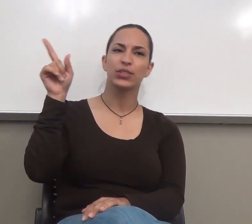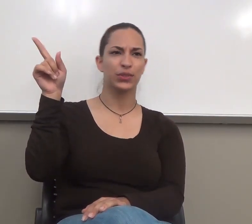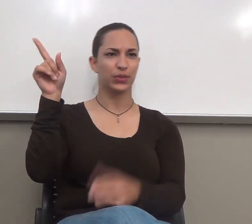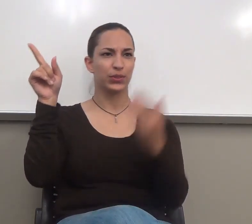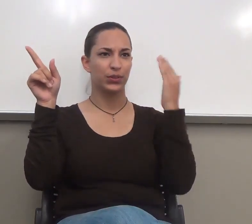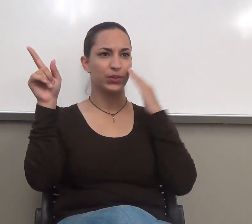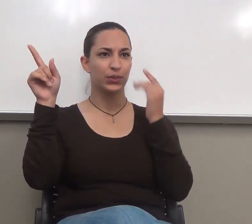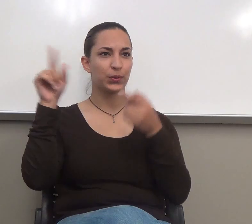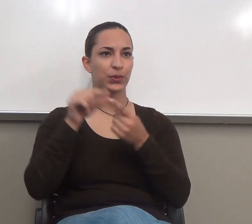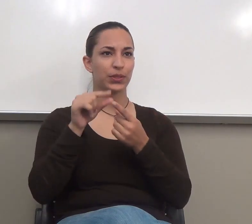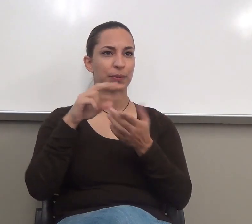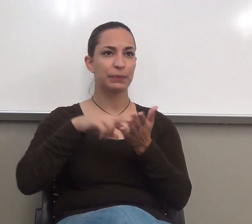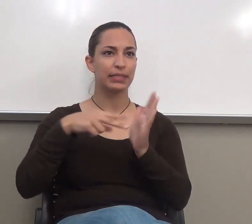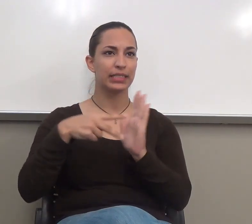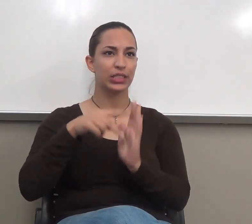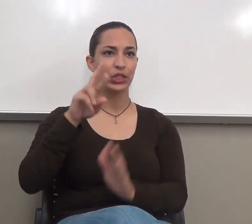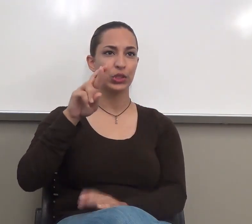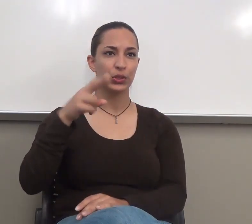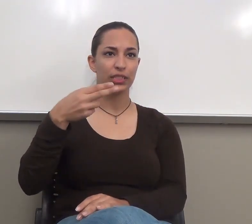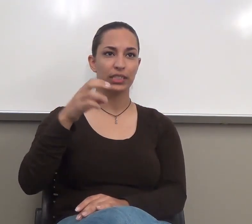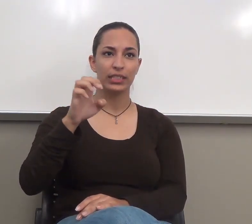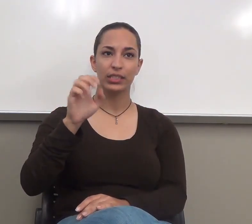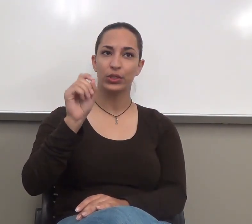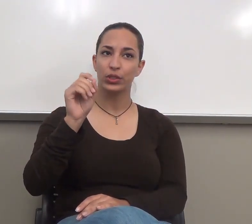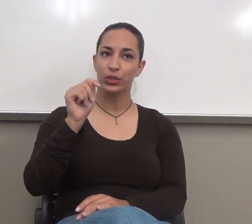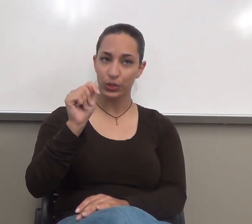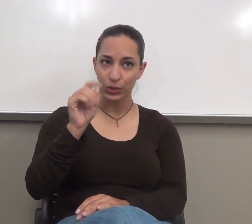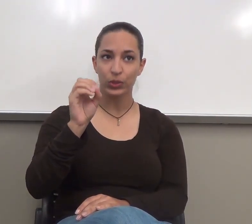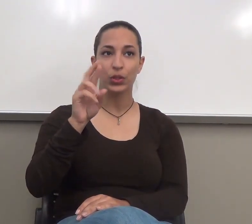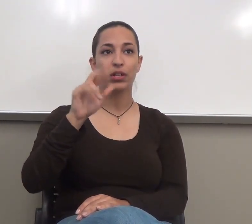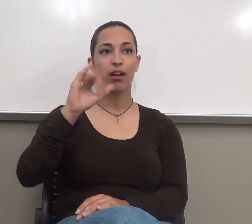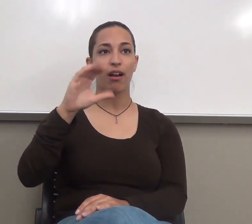learning outcomes, the strategies for developing essays,